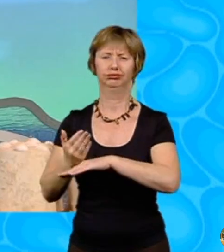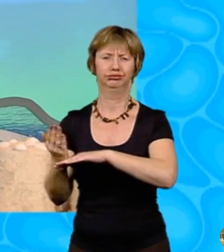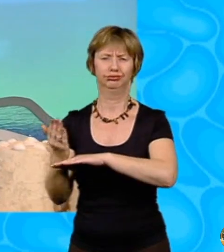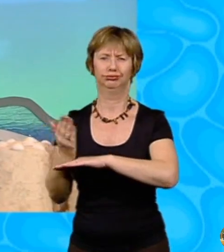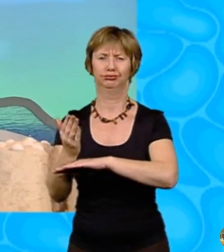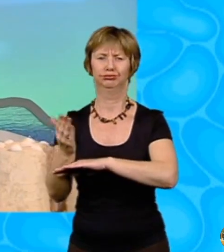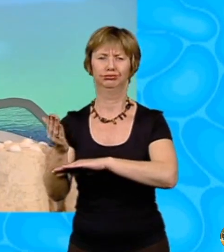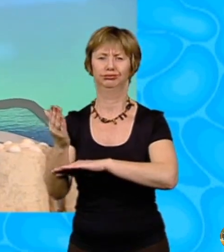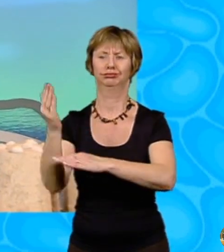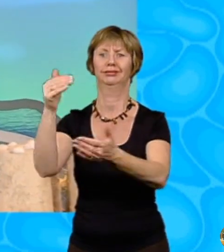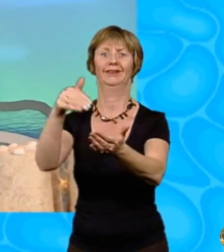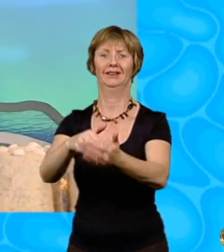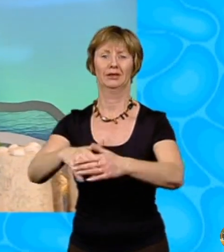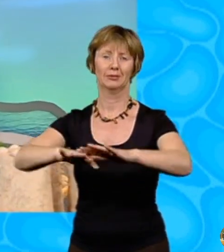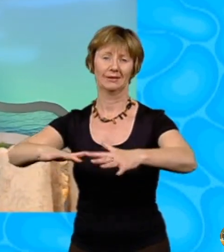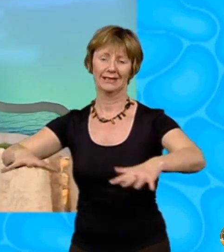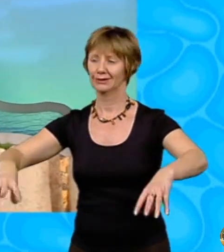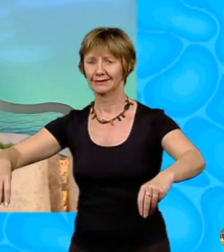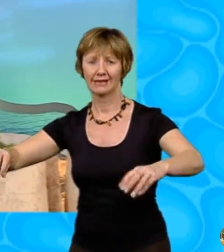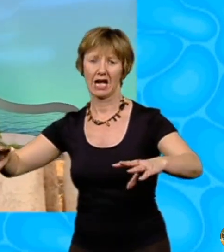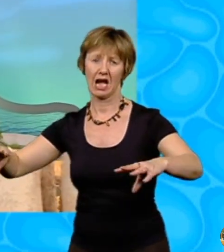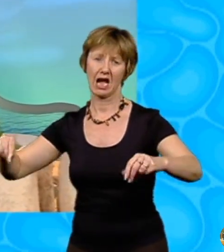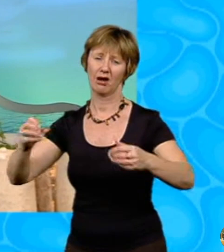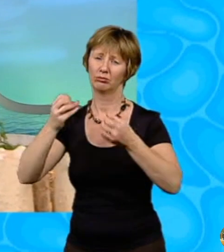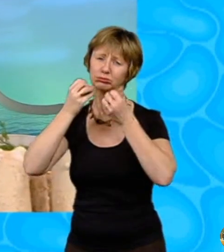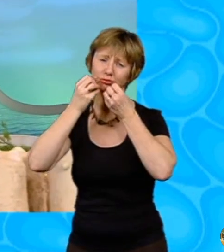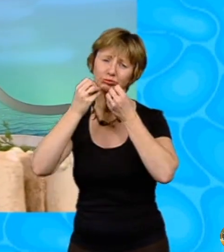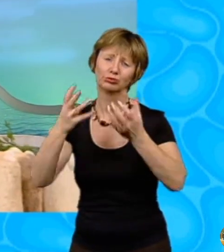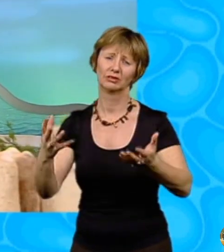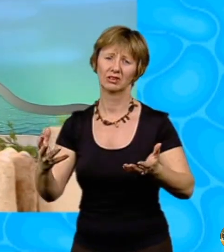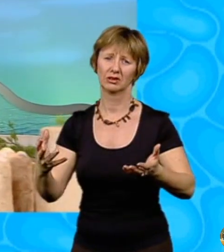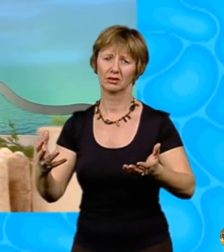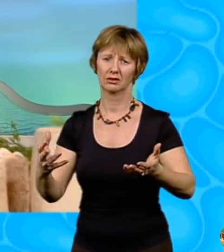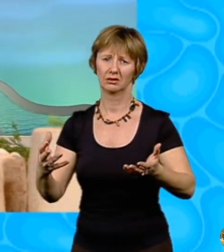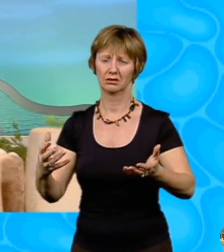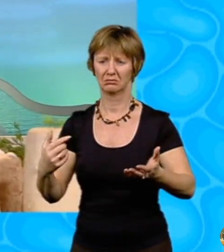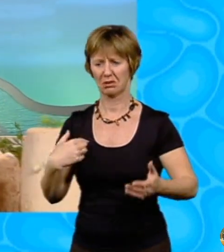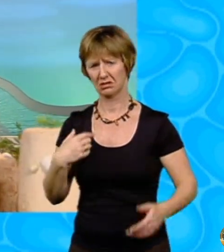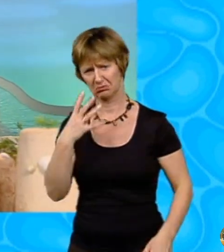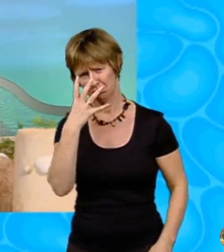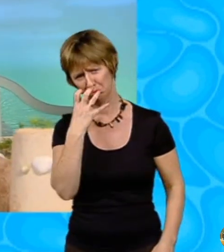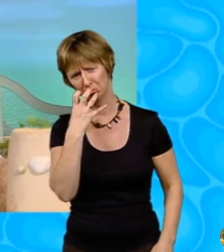When we got to Ramsden Bay, the beat and the sea couldn't have been more perfect. But I wasn't the only one moping around.